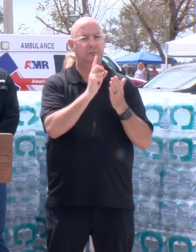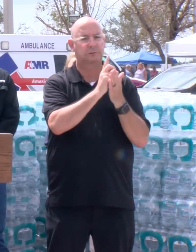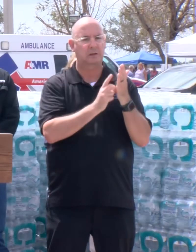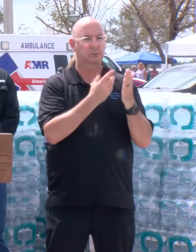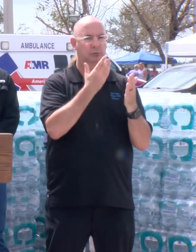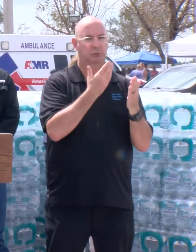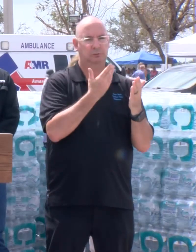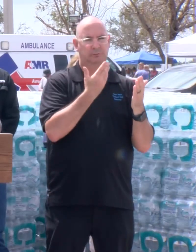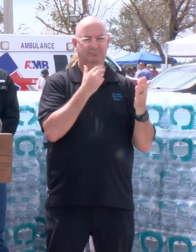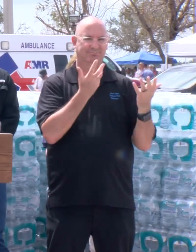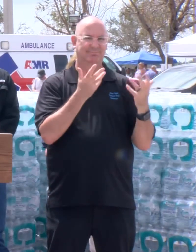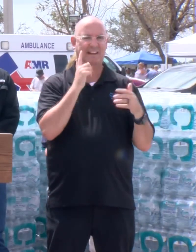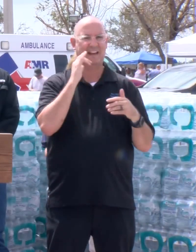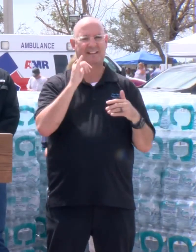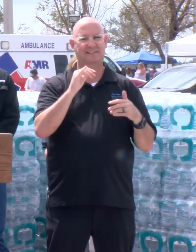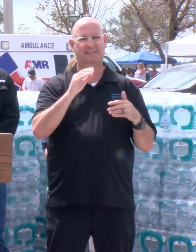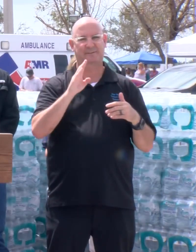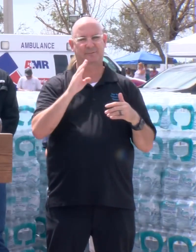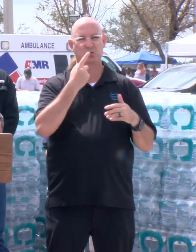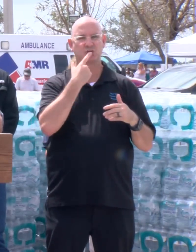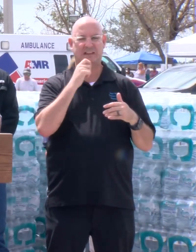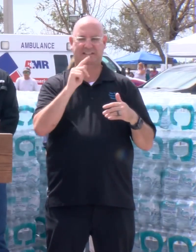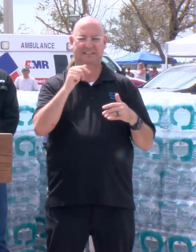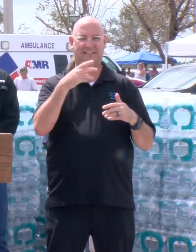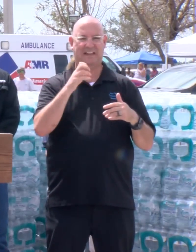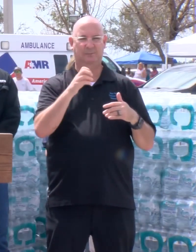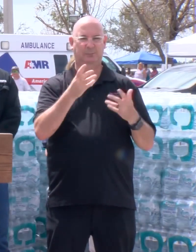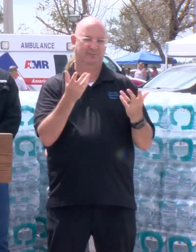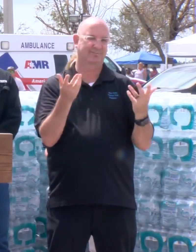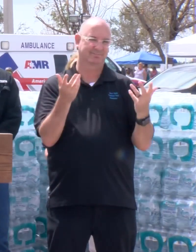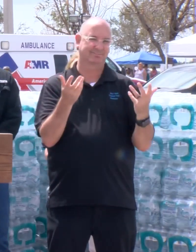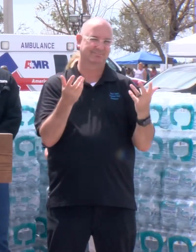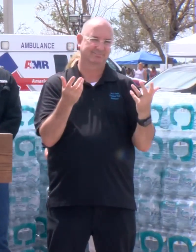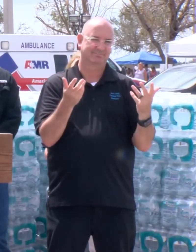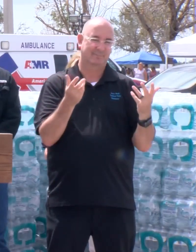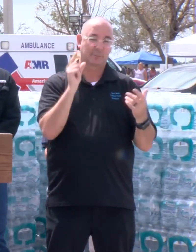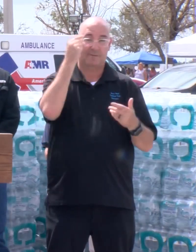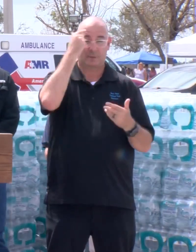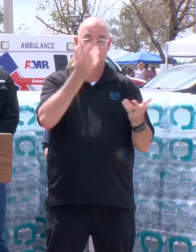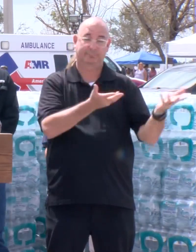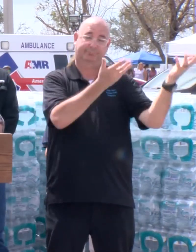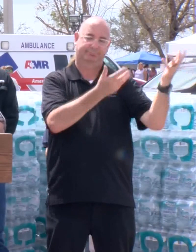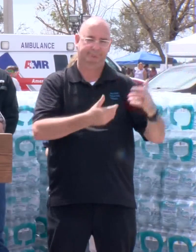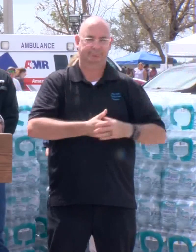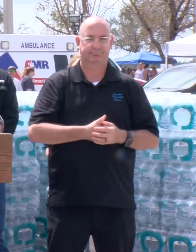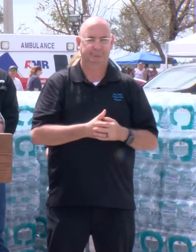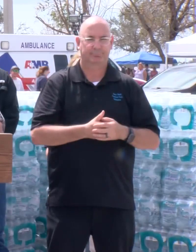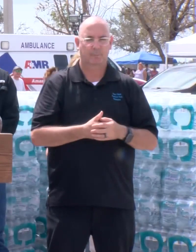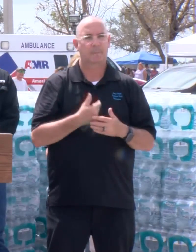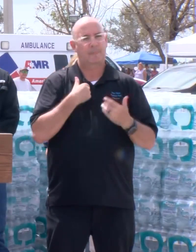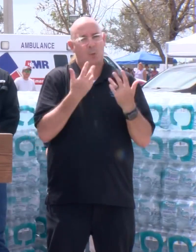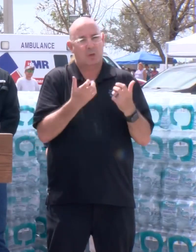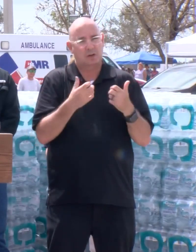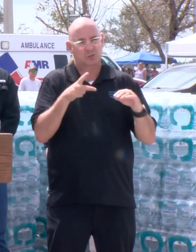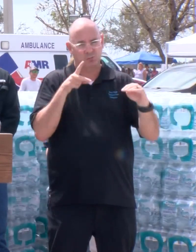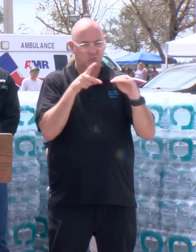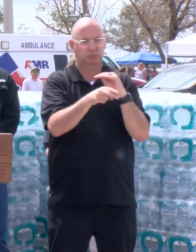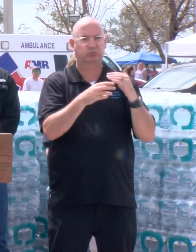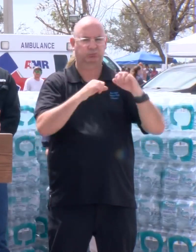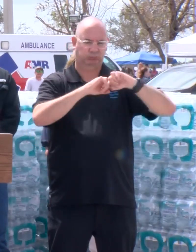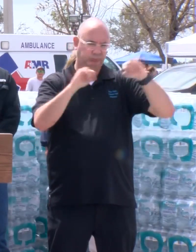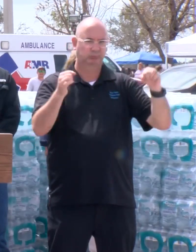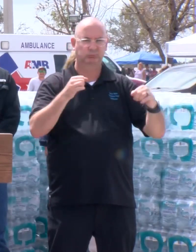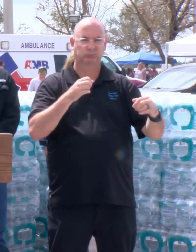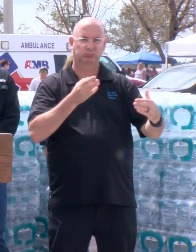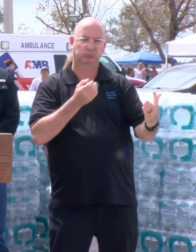federal government in general. We want to cut through that red tape. The governor's committed to doing so. We're already working with Congress to try to expedite that. And with